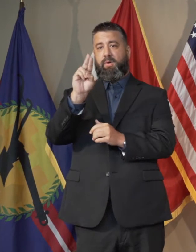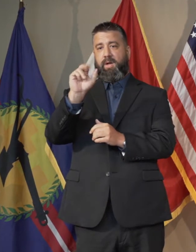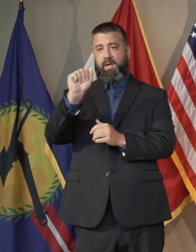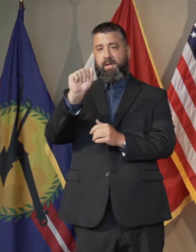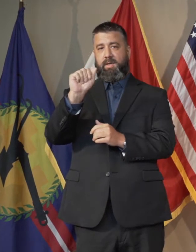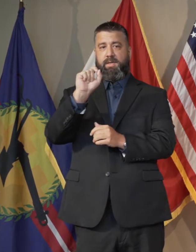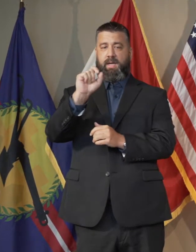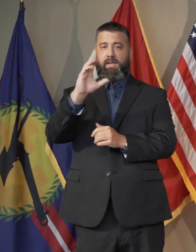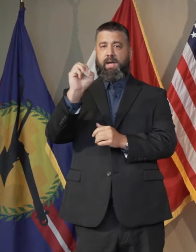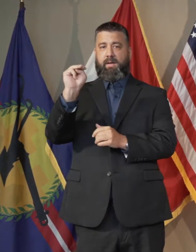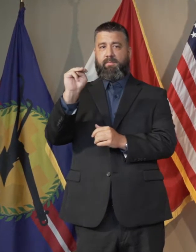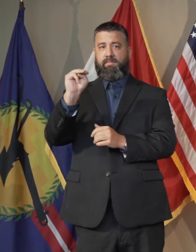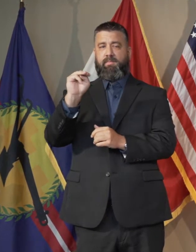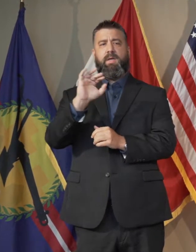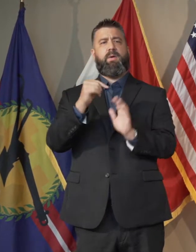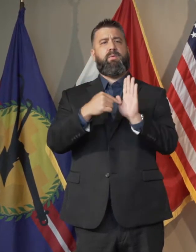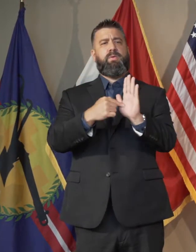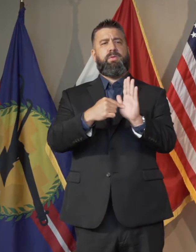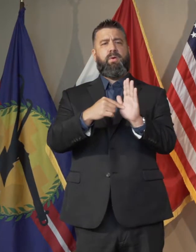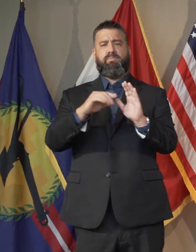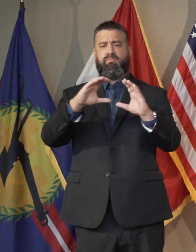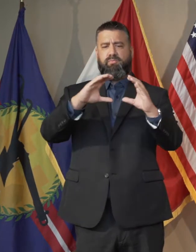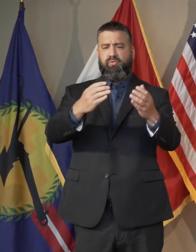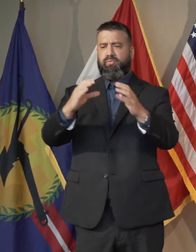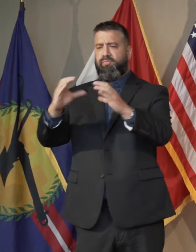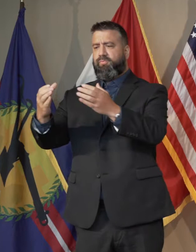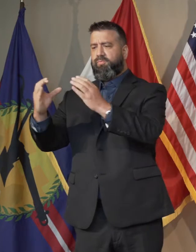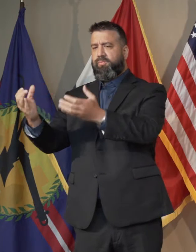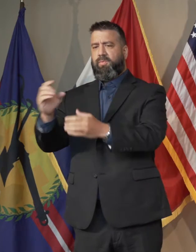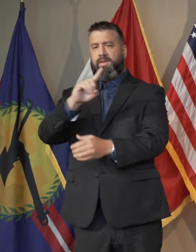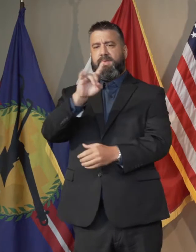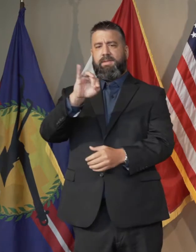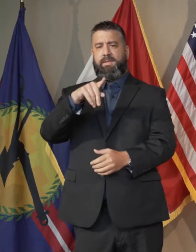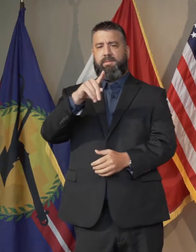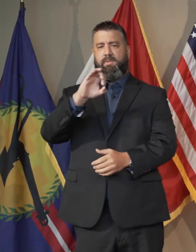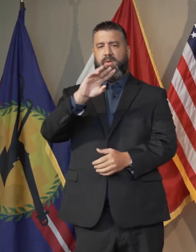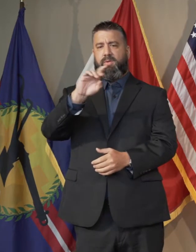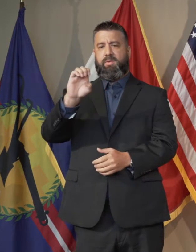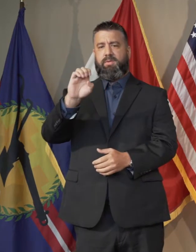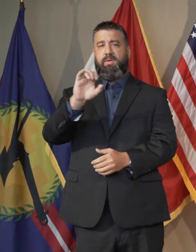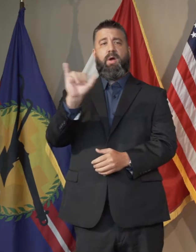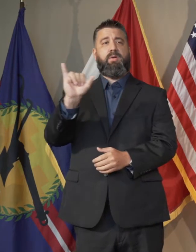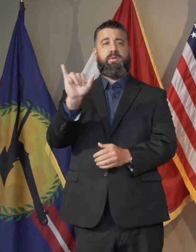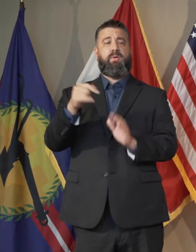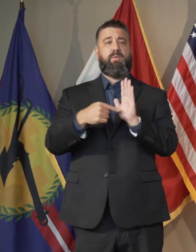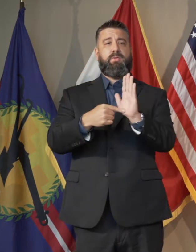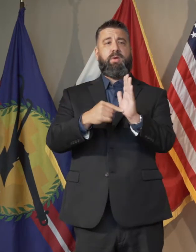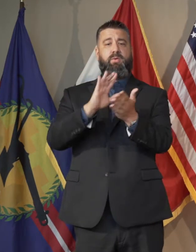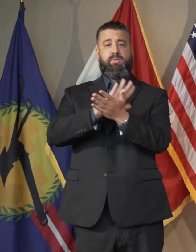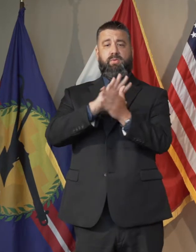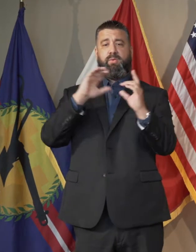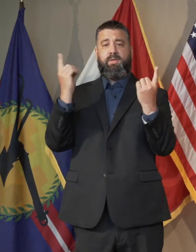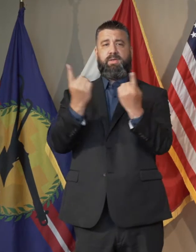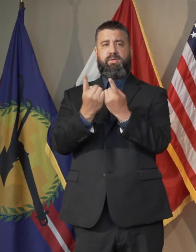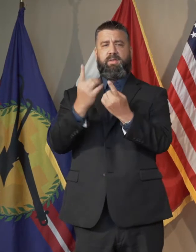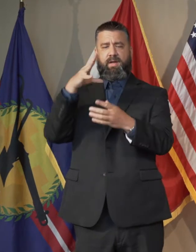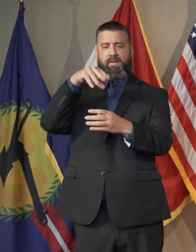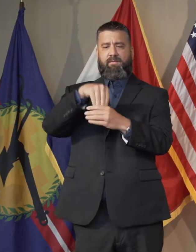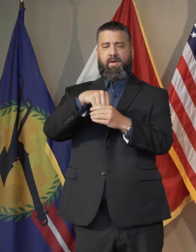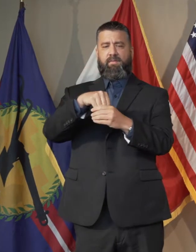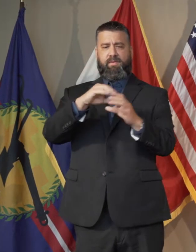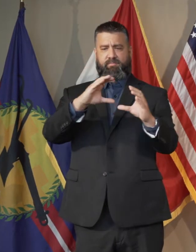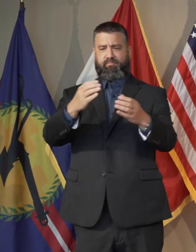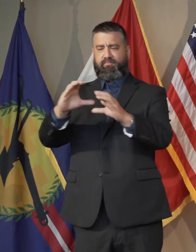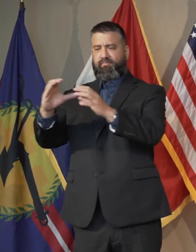zip codes. And this will also show the school districts that are part of those zip codes. We'll also be able to show on